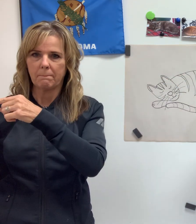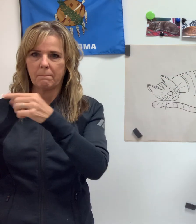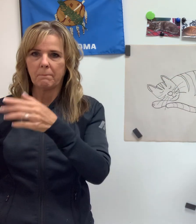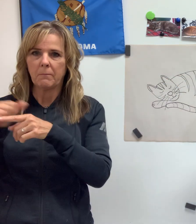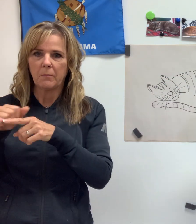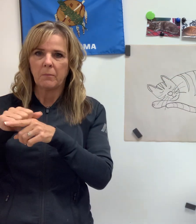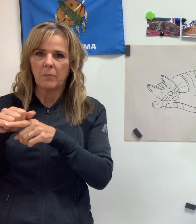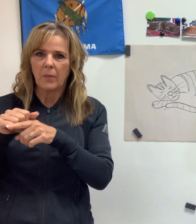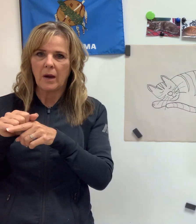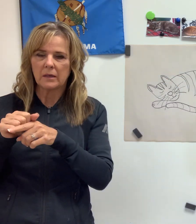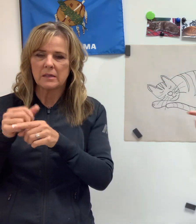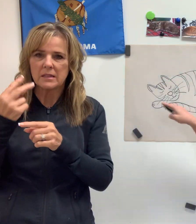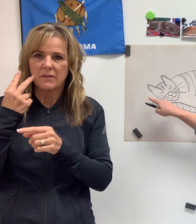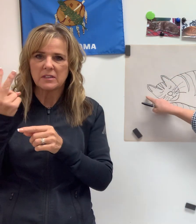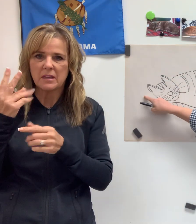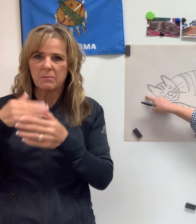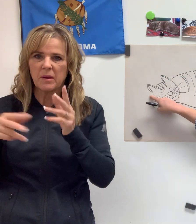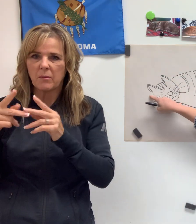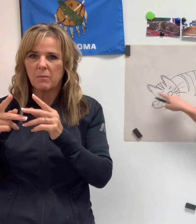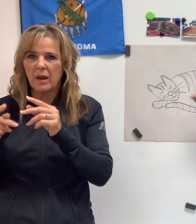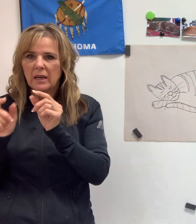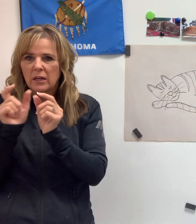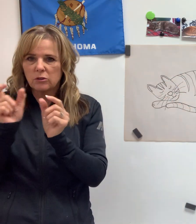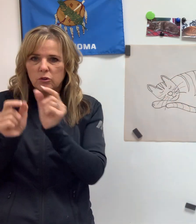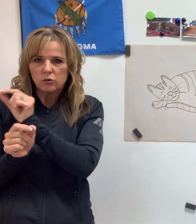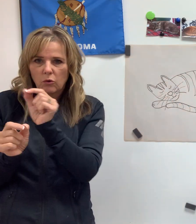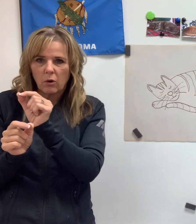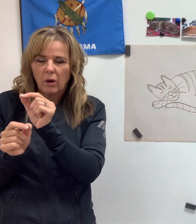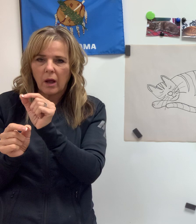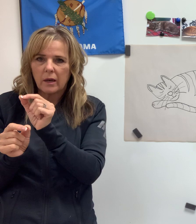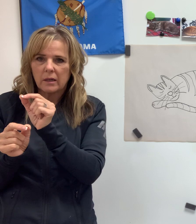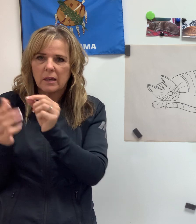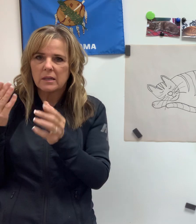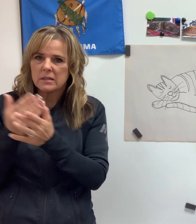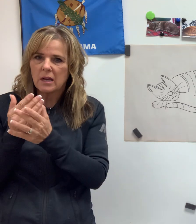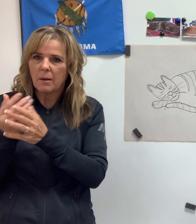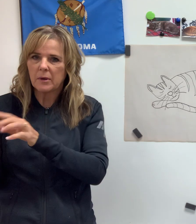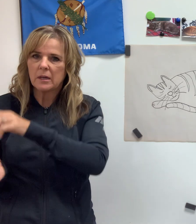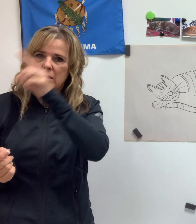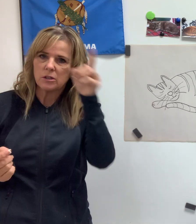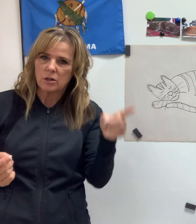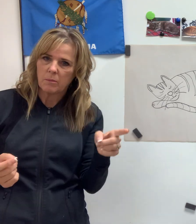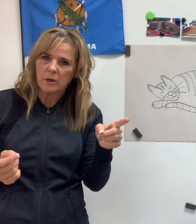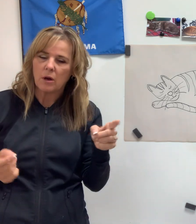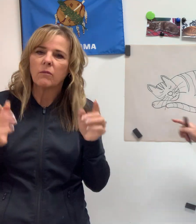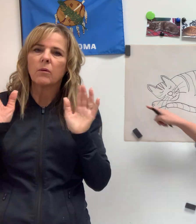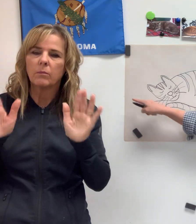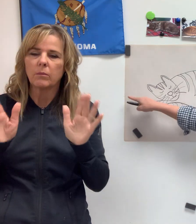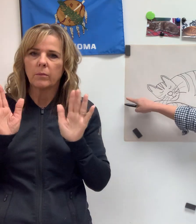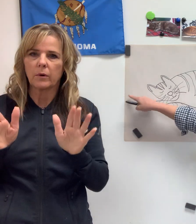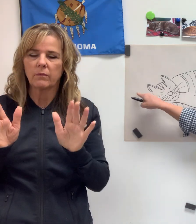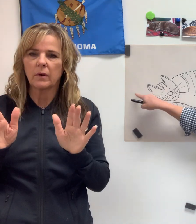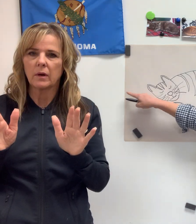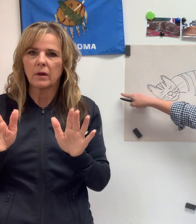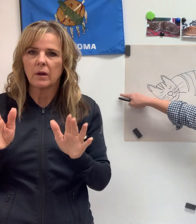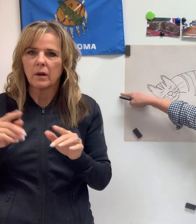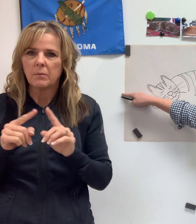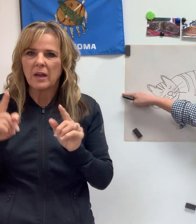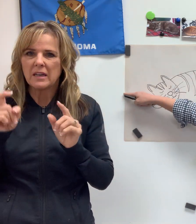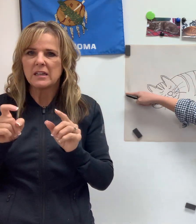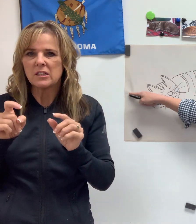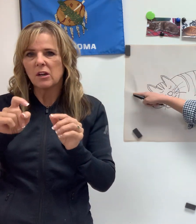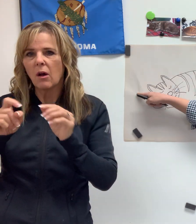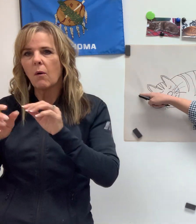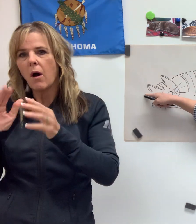to practice. I've seen some people just make a little short line. The stopping and jumping over, fantastic. But it needs to